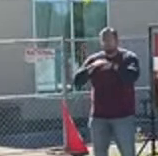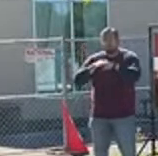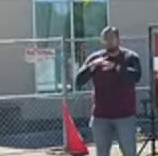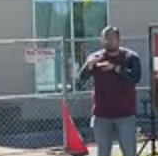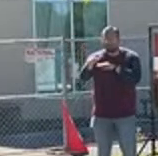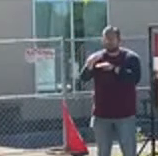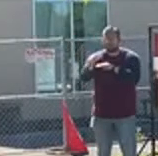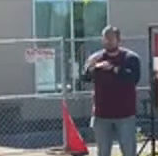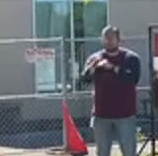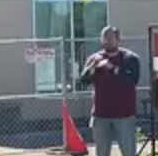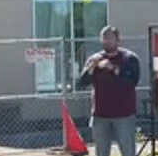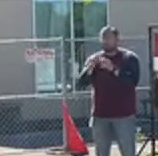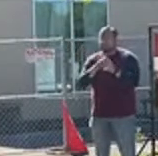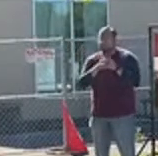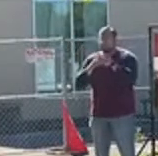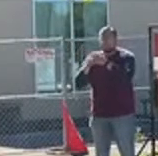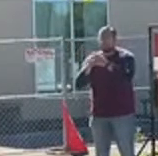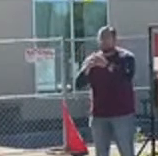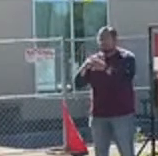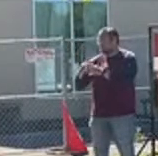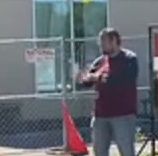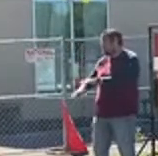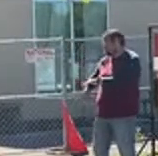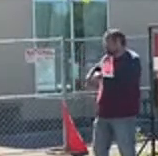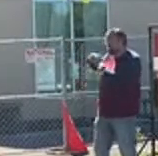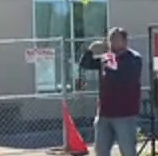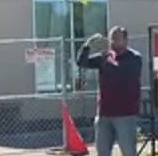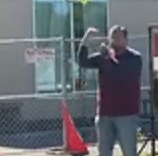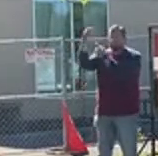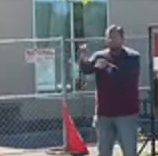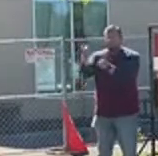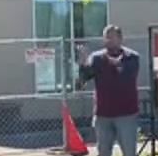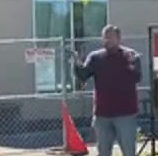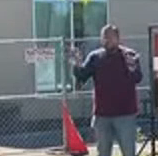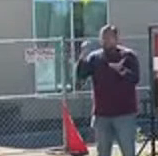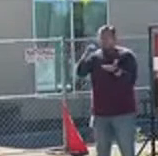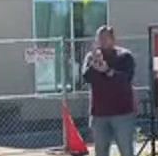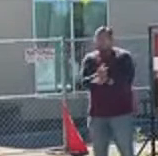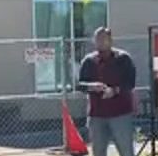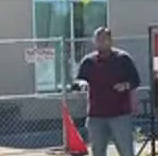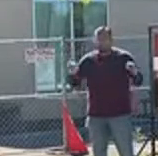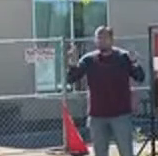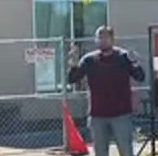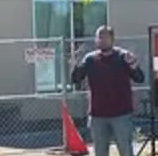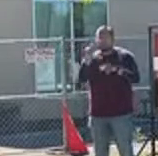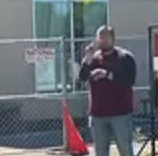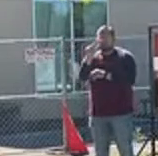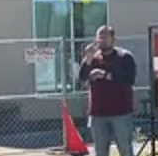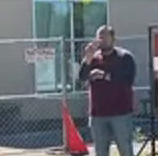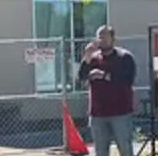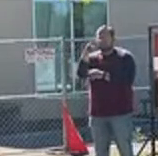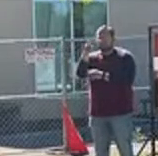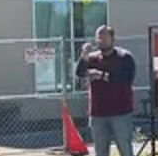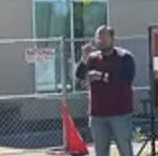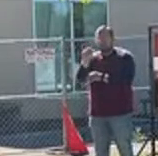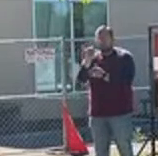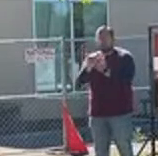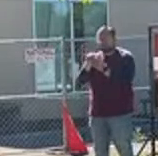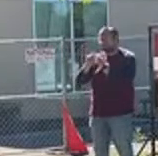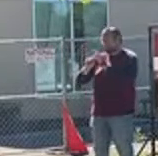since time immemorial. In this valley, the Kalapuya reaches the furthest back in